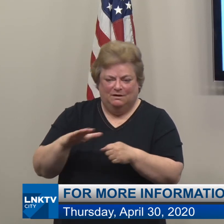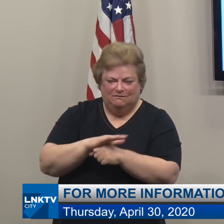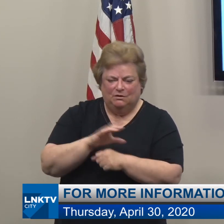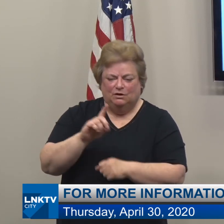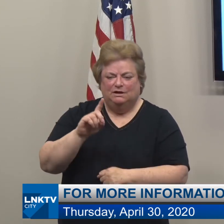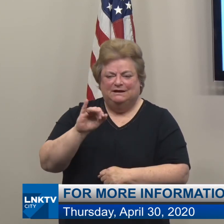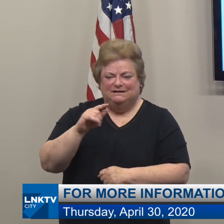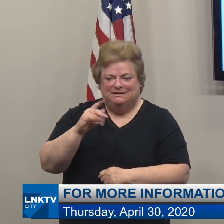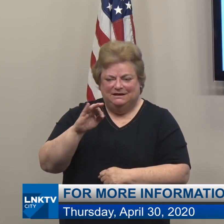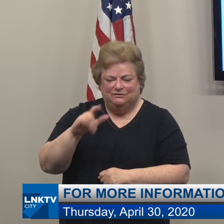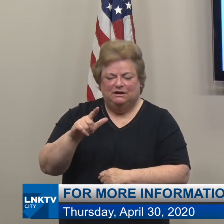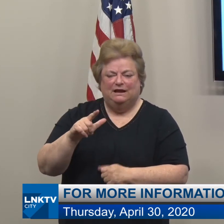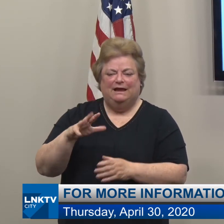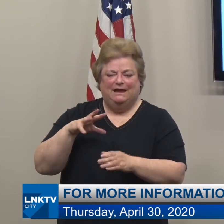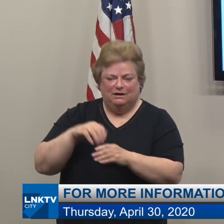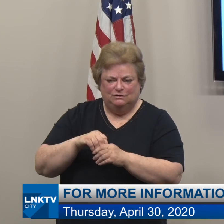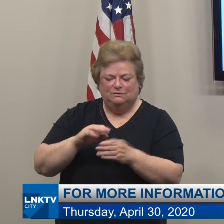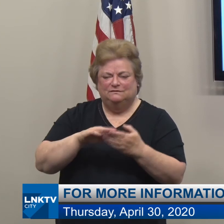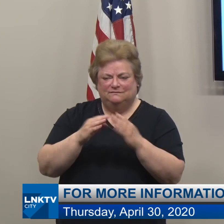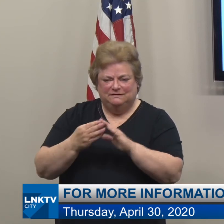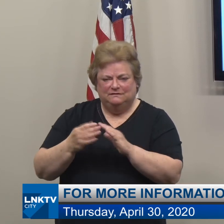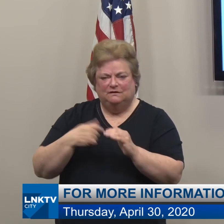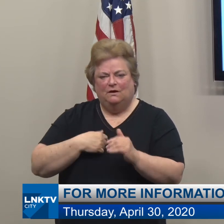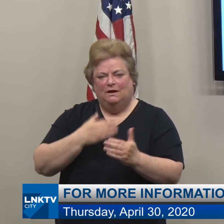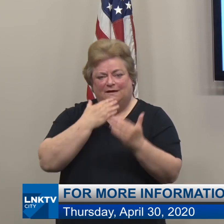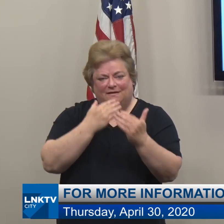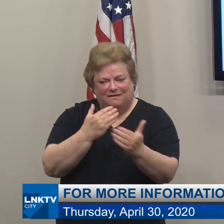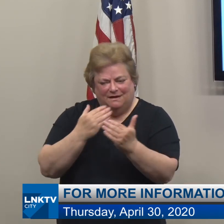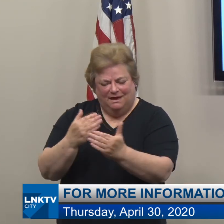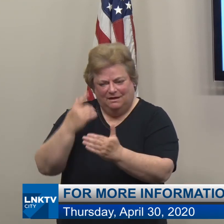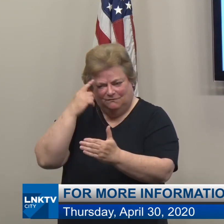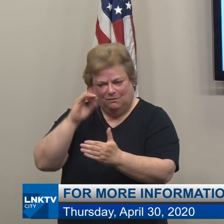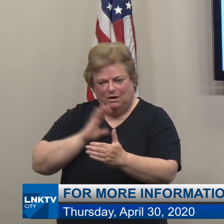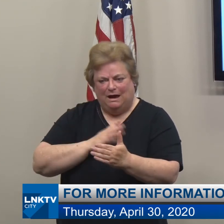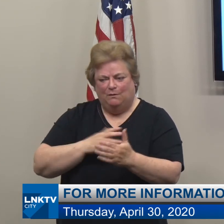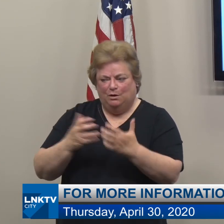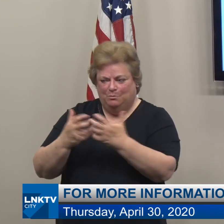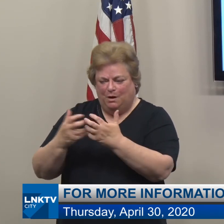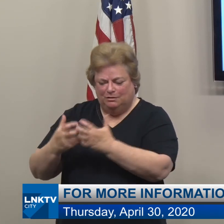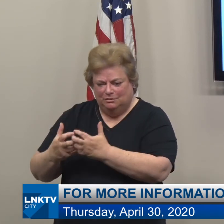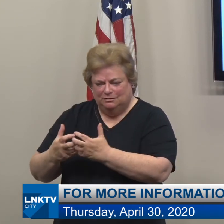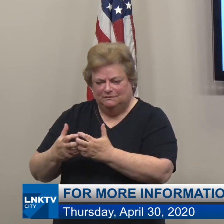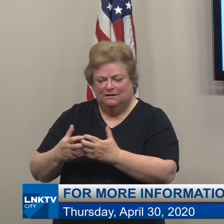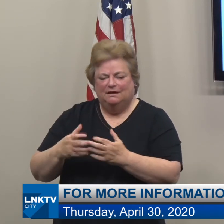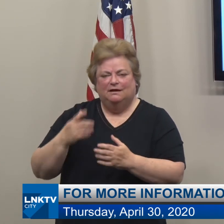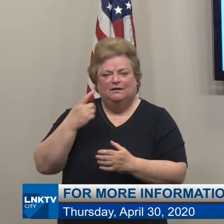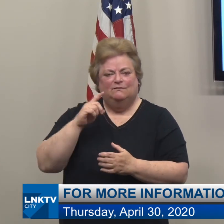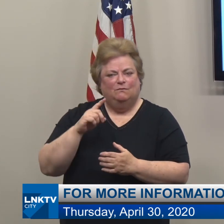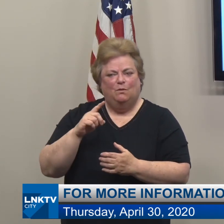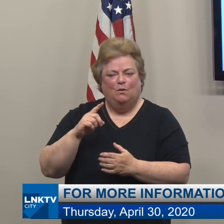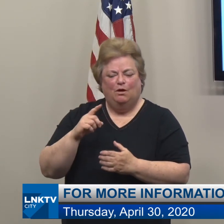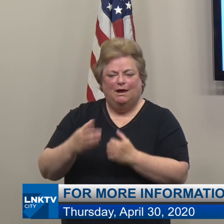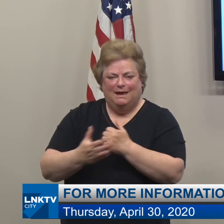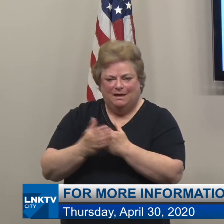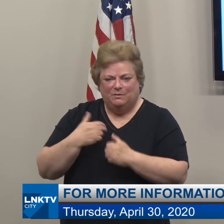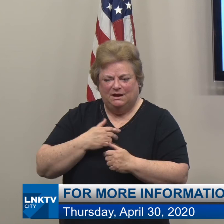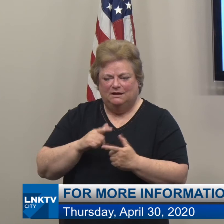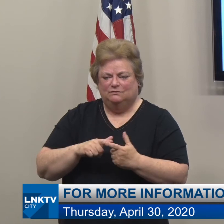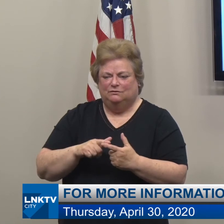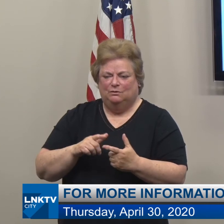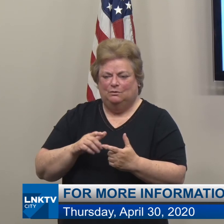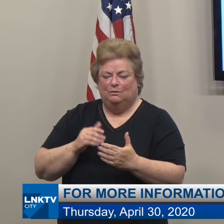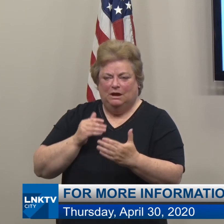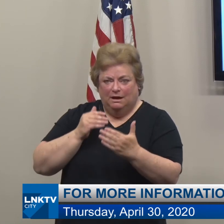digitally inclusive city. And I'm so thankful to our partners in the public and private sector for helping to get us closer to